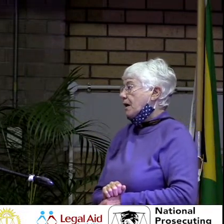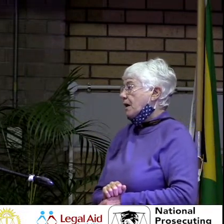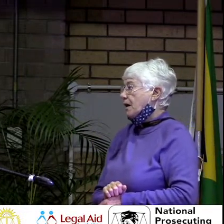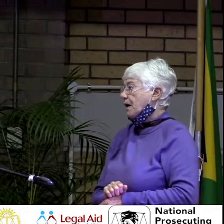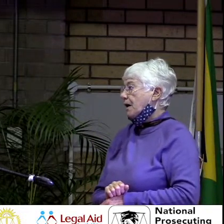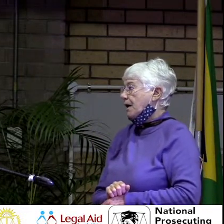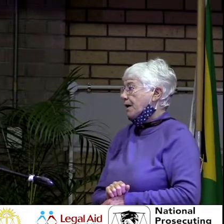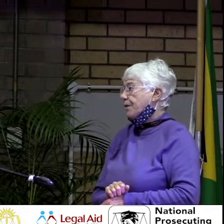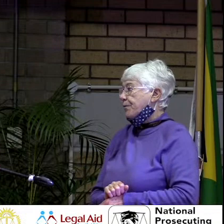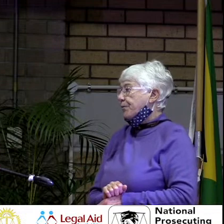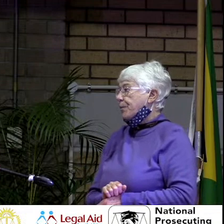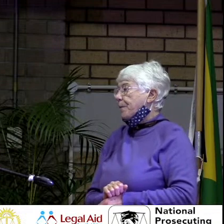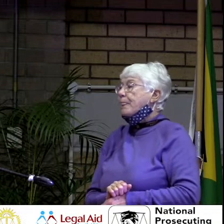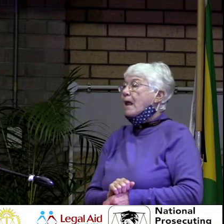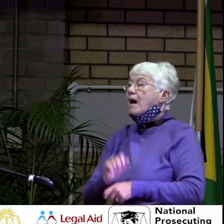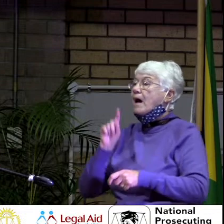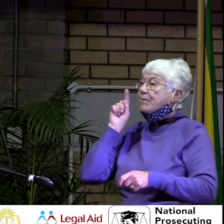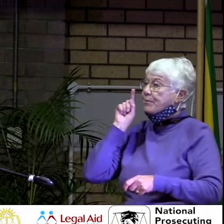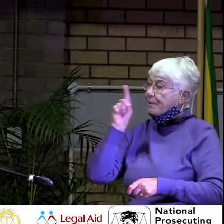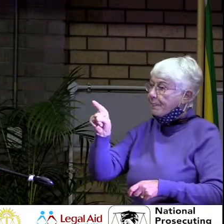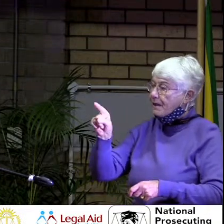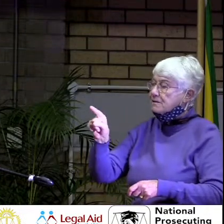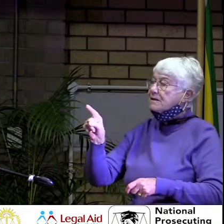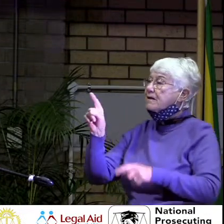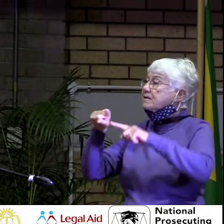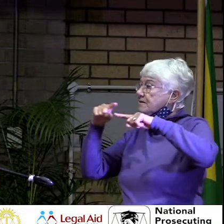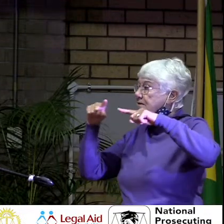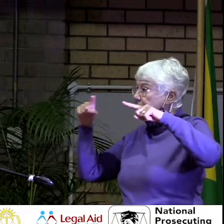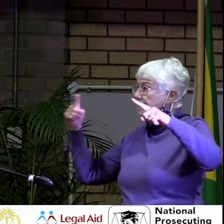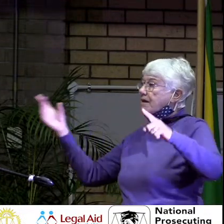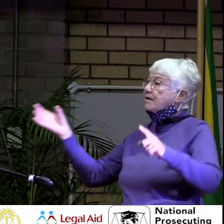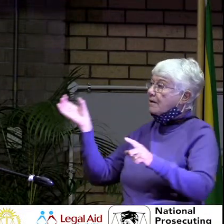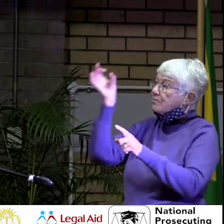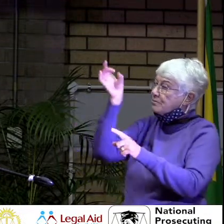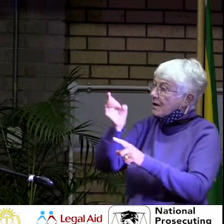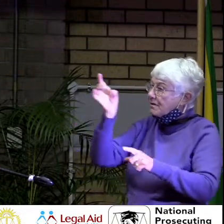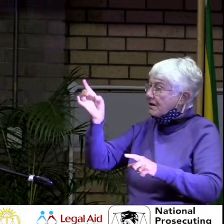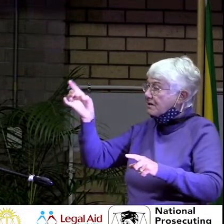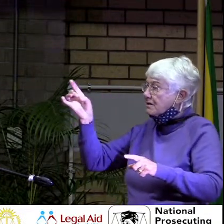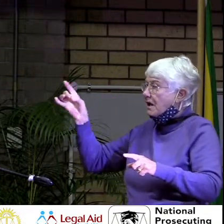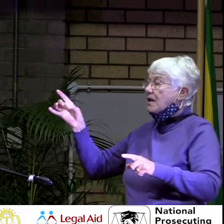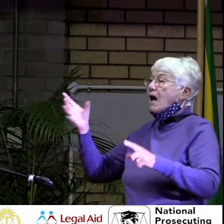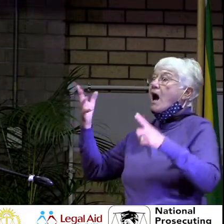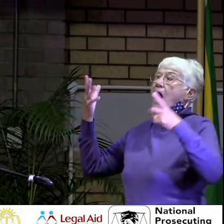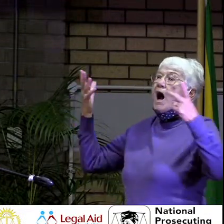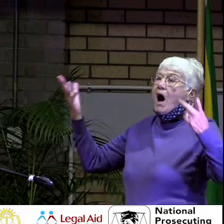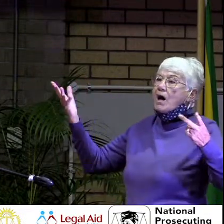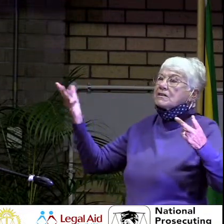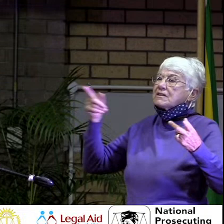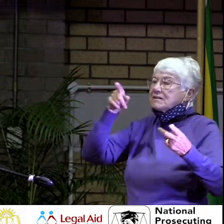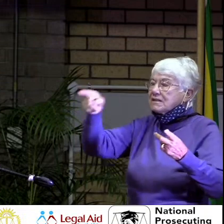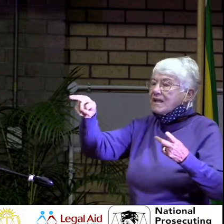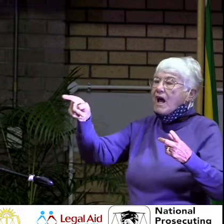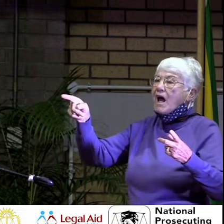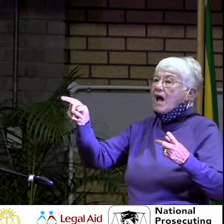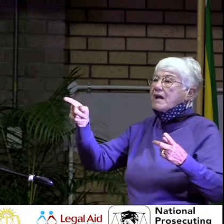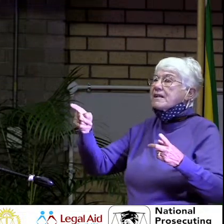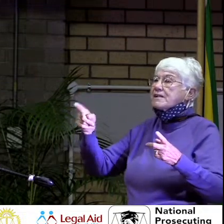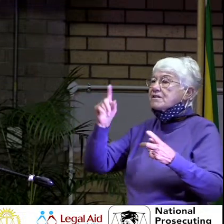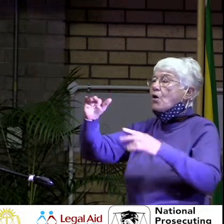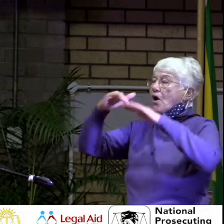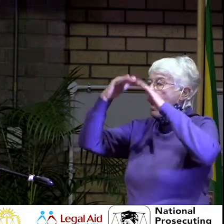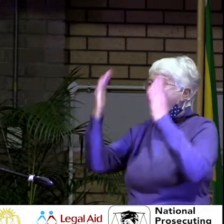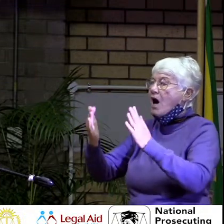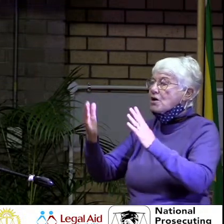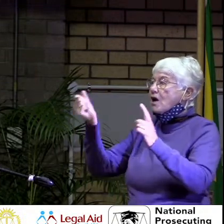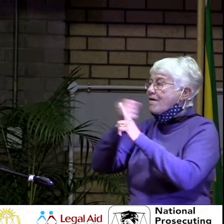things that qualify for domestic violence. So, for example, controlling behavior, coercive behavior where